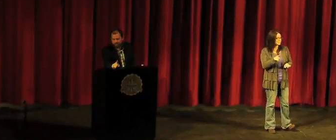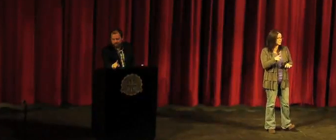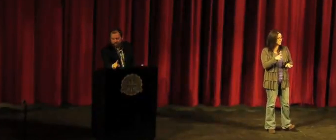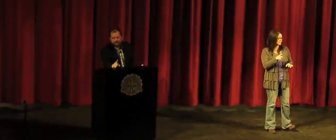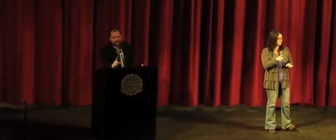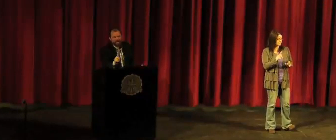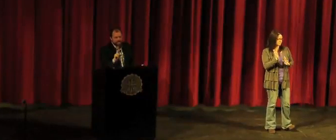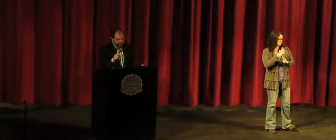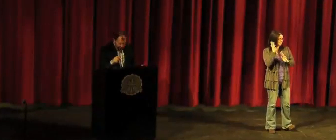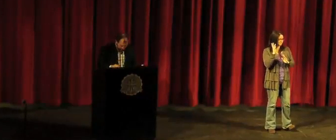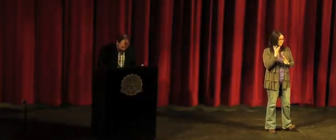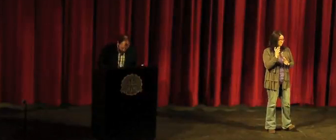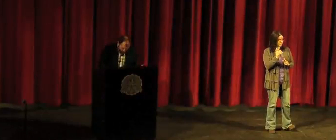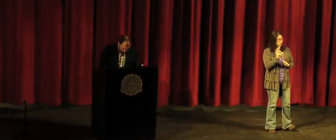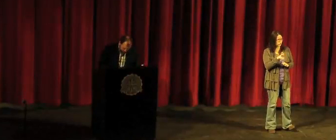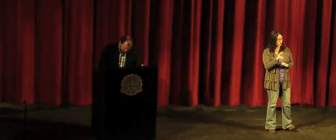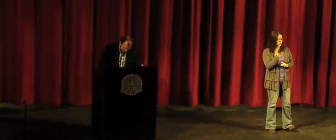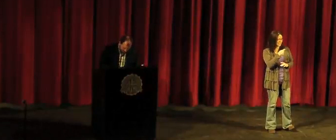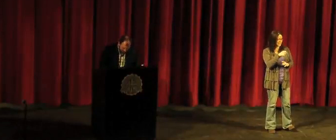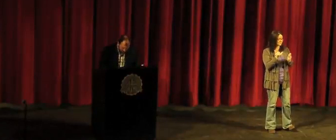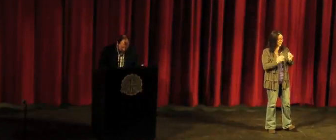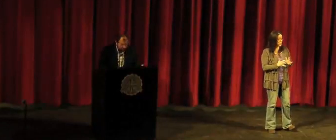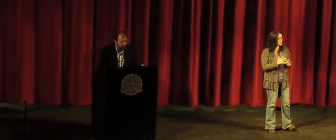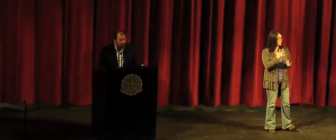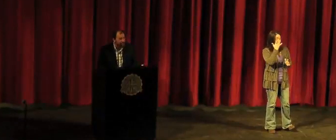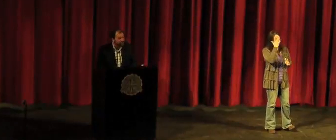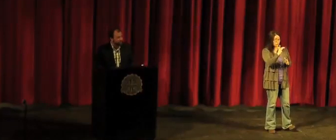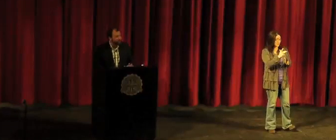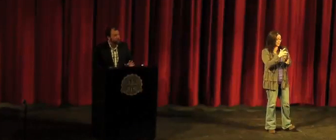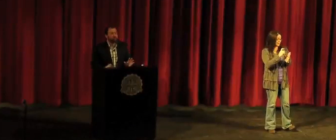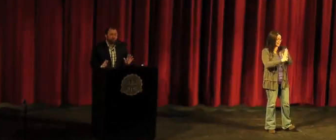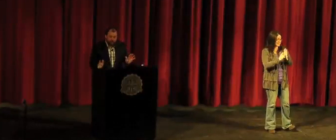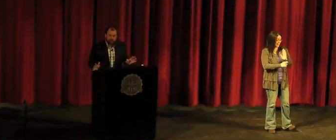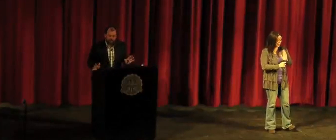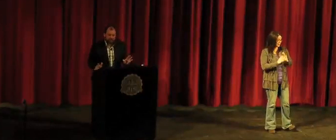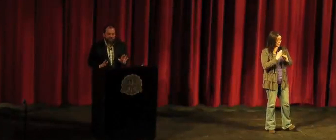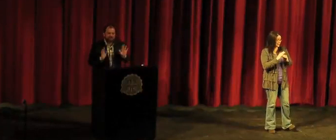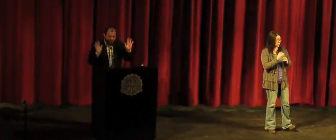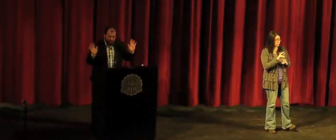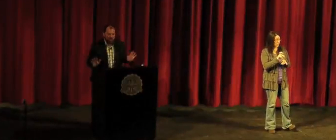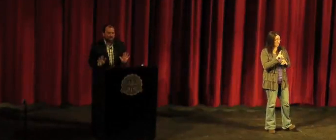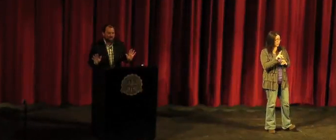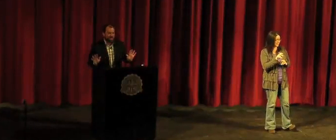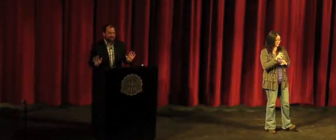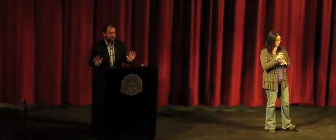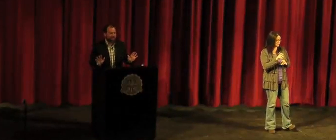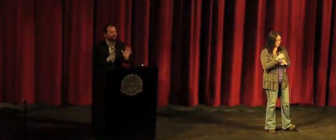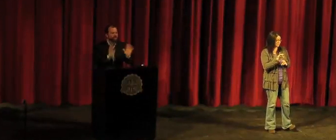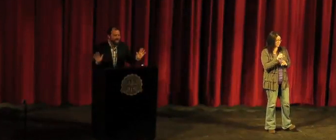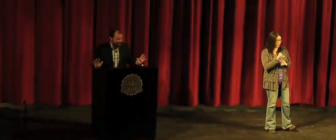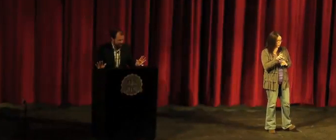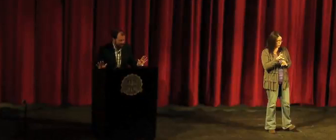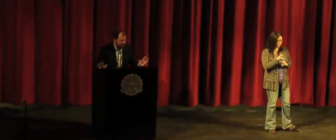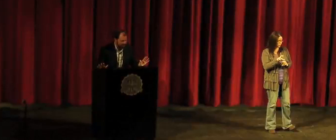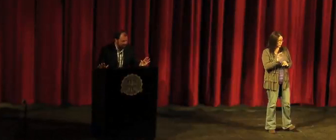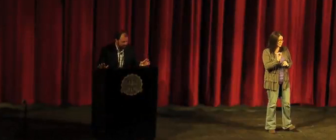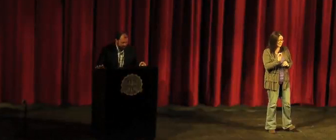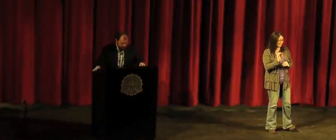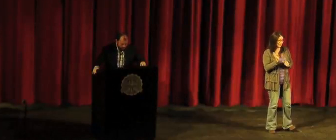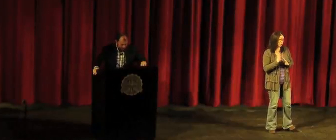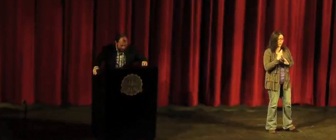player. And this is from a brilliant essay on Roger Federer, who probably is the greatest tennis player who has ever